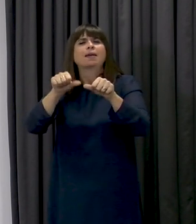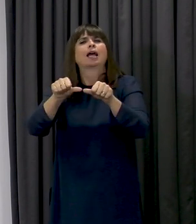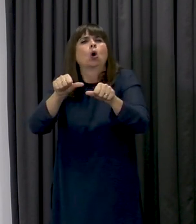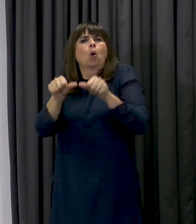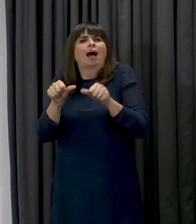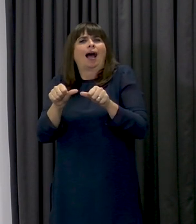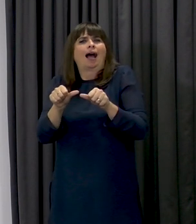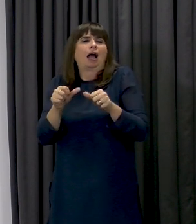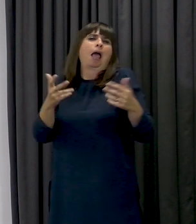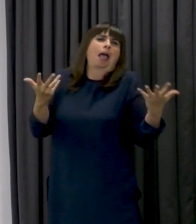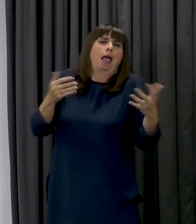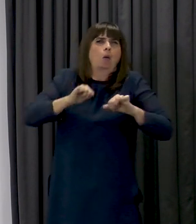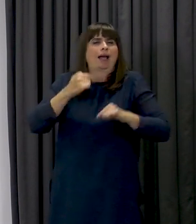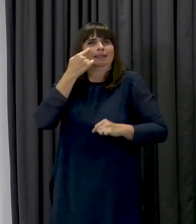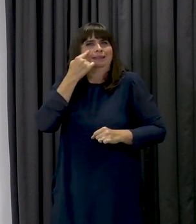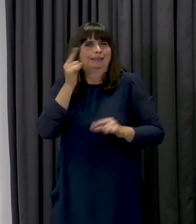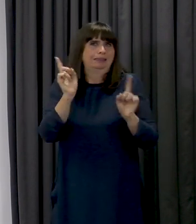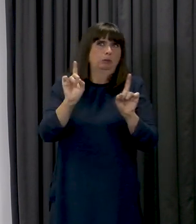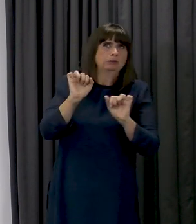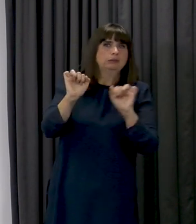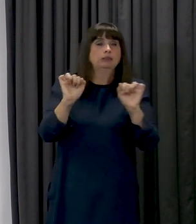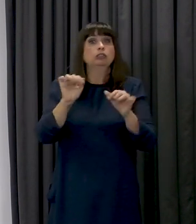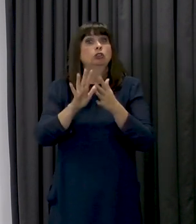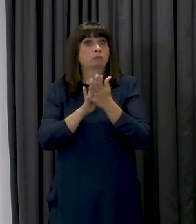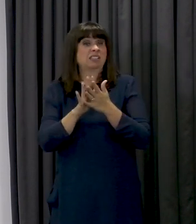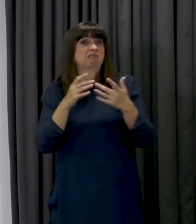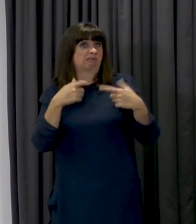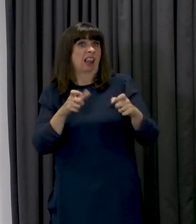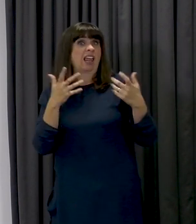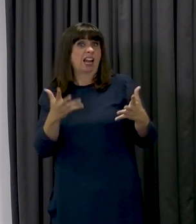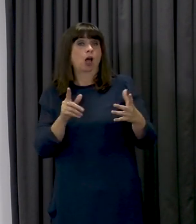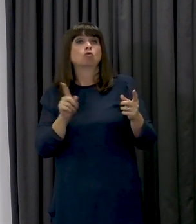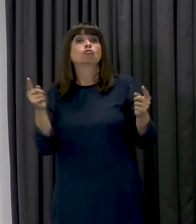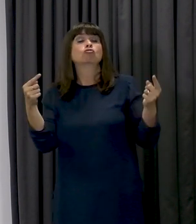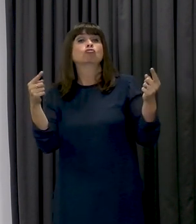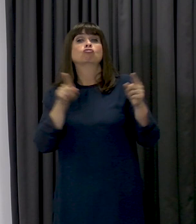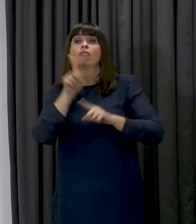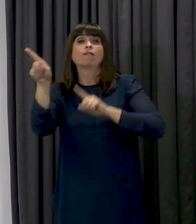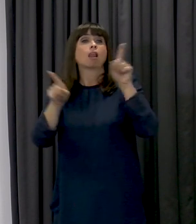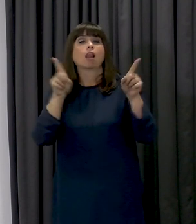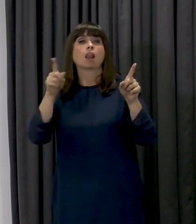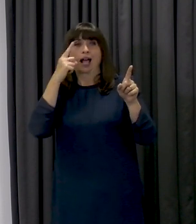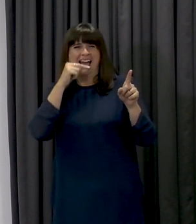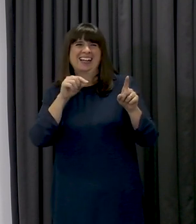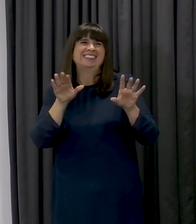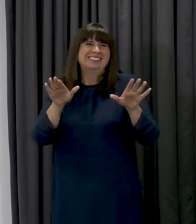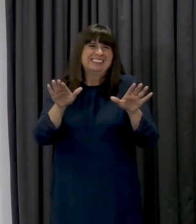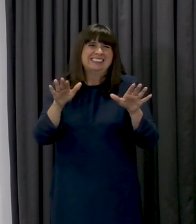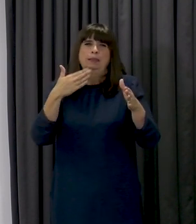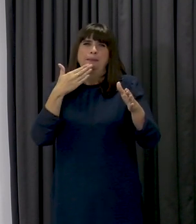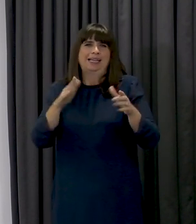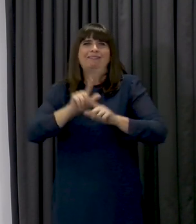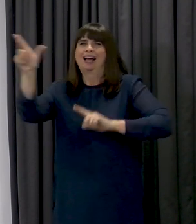of circumstances. So travel restrictions in that sense are still part of the repertoire that we could draw on, but they would